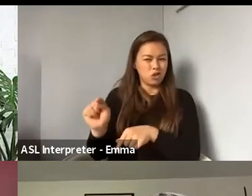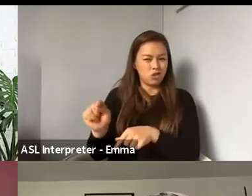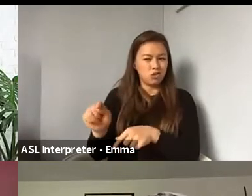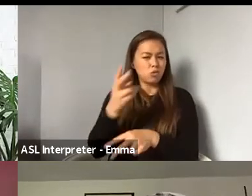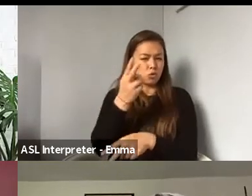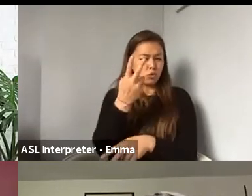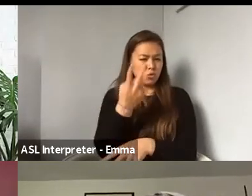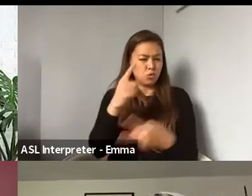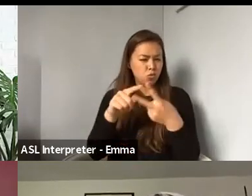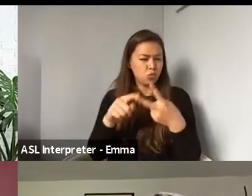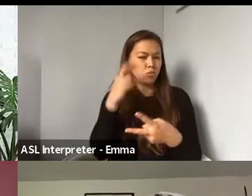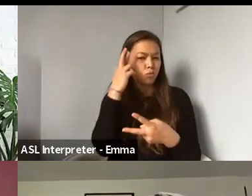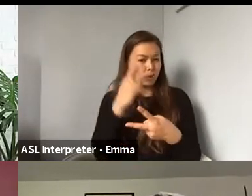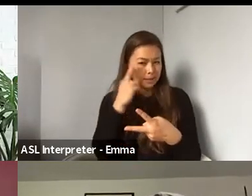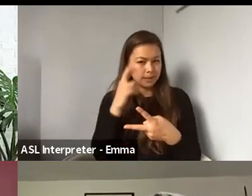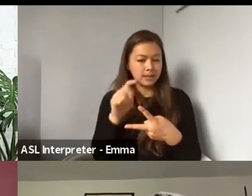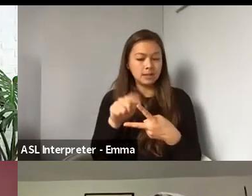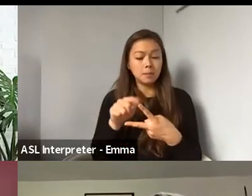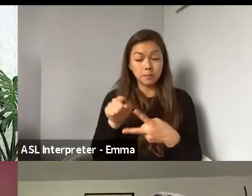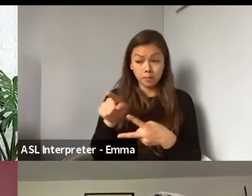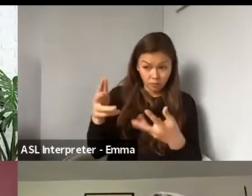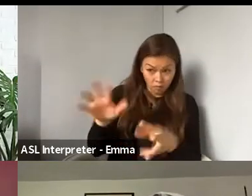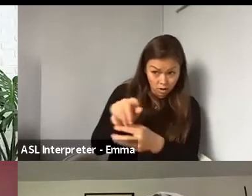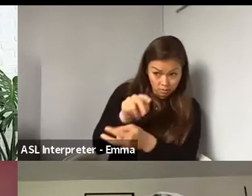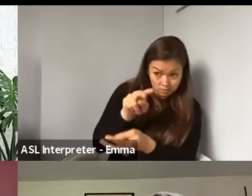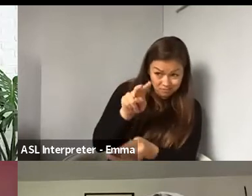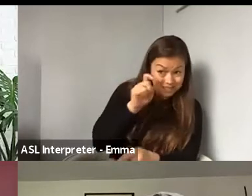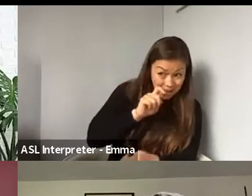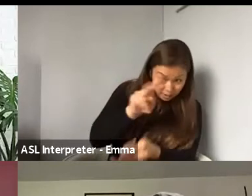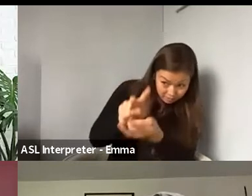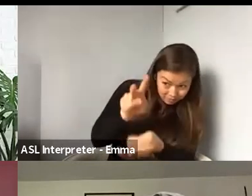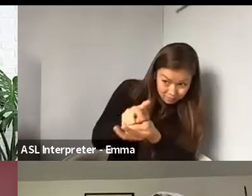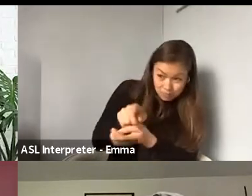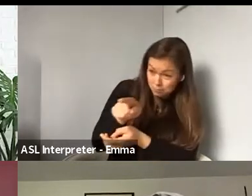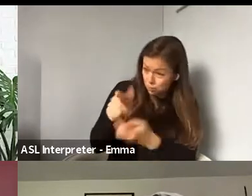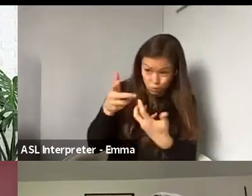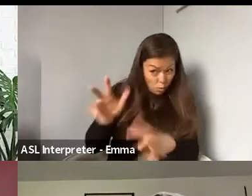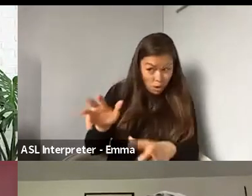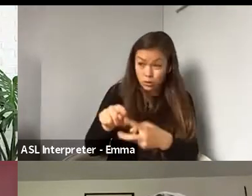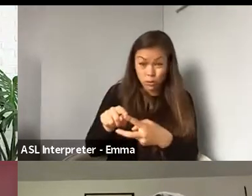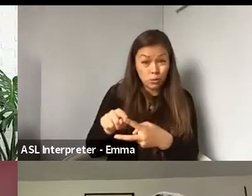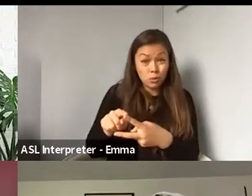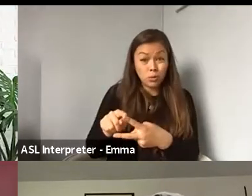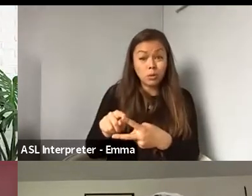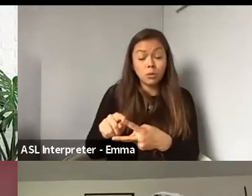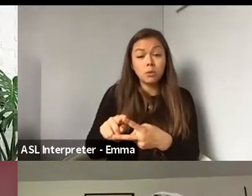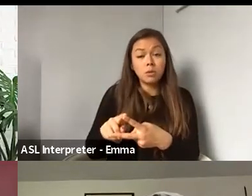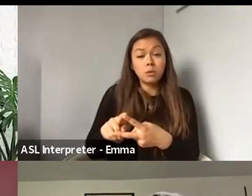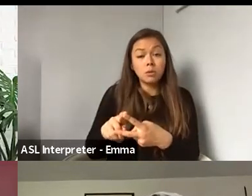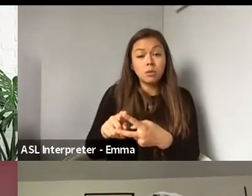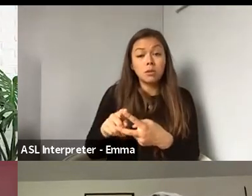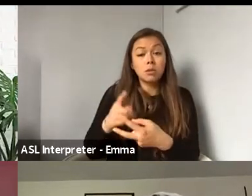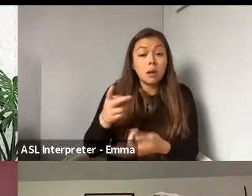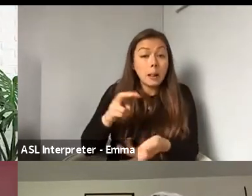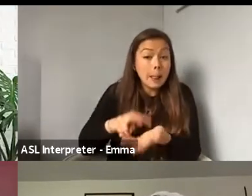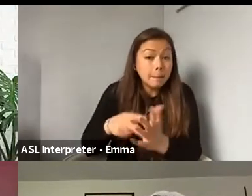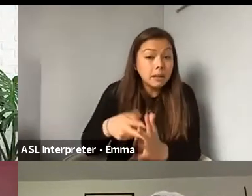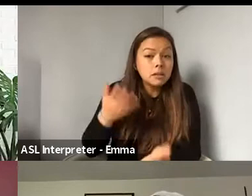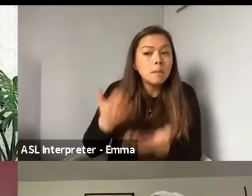something that might be more accessible, for example, for youth who have more than one language in their background. So for whom English is their second